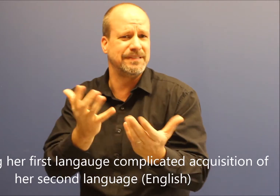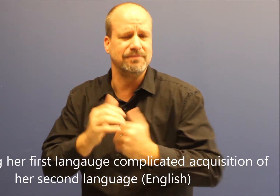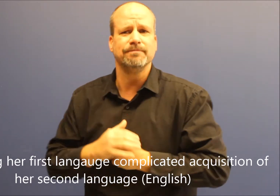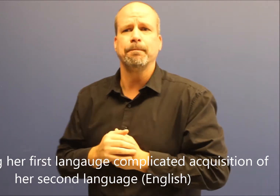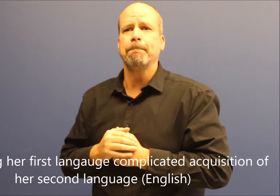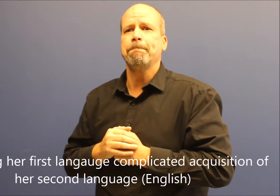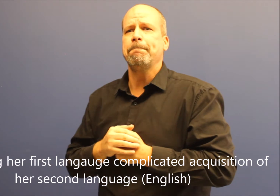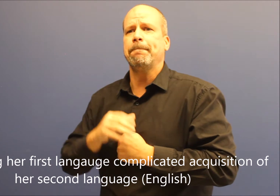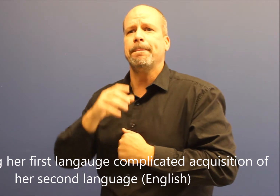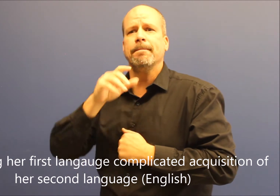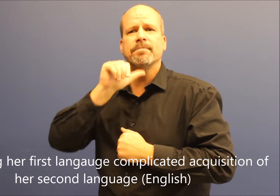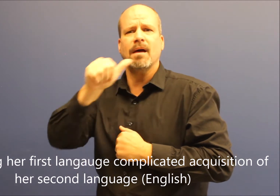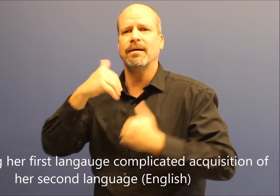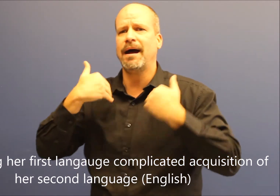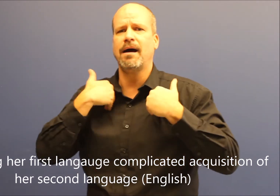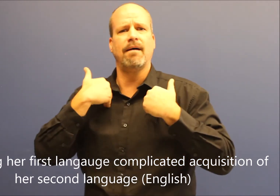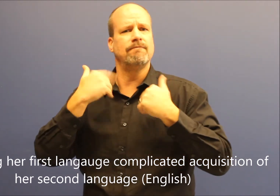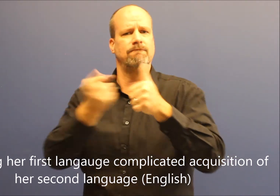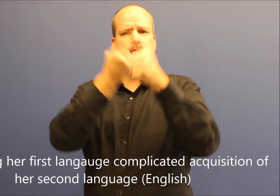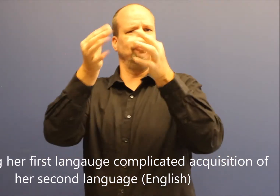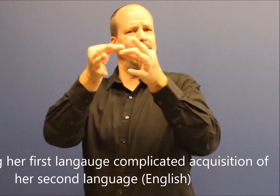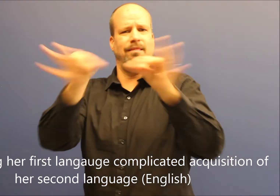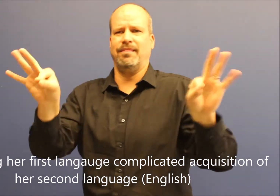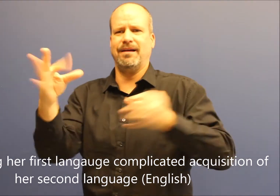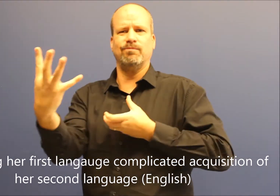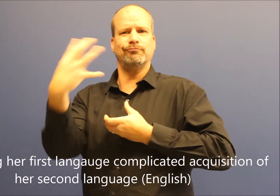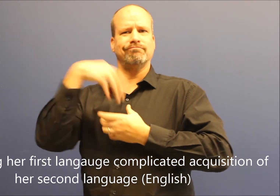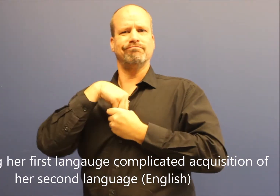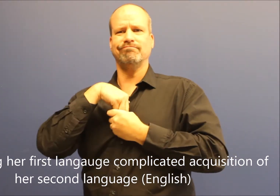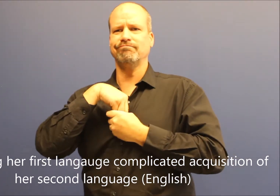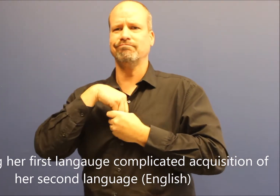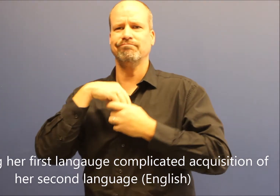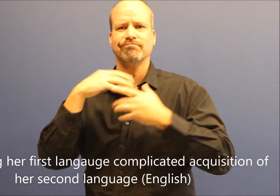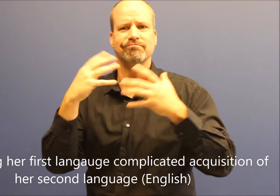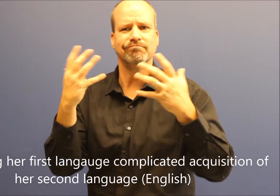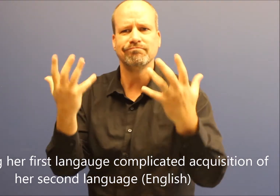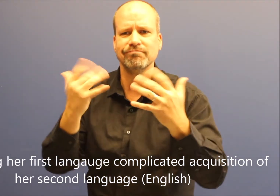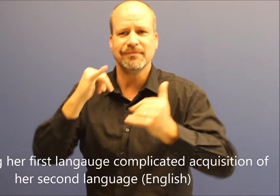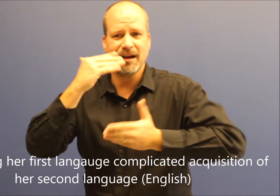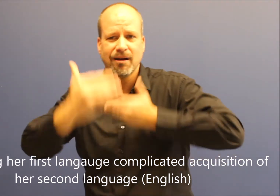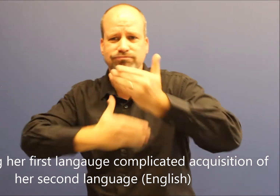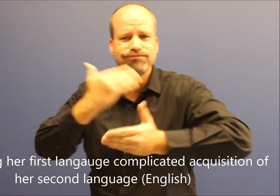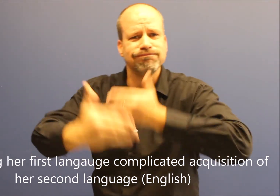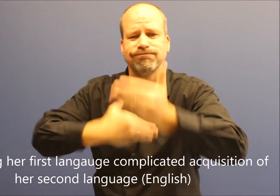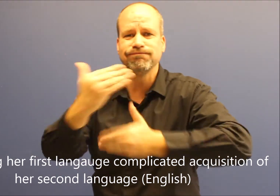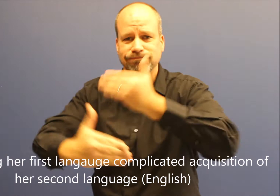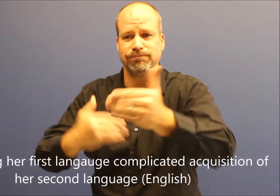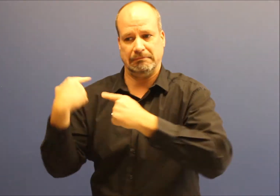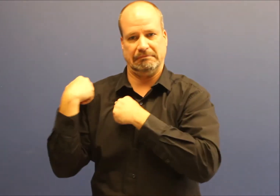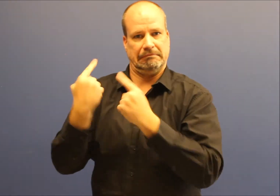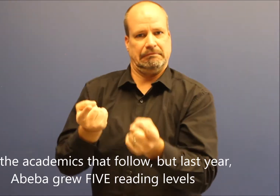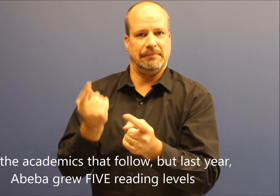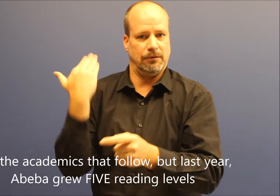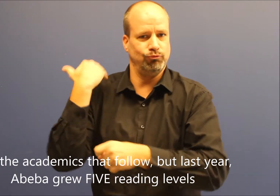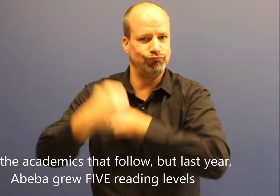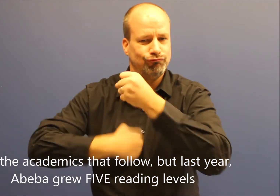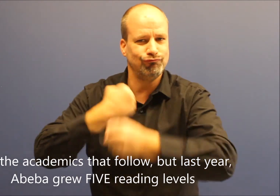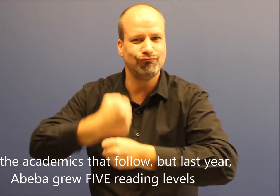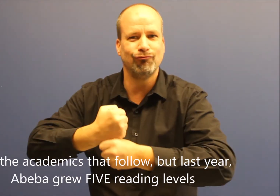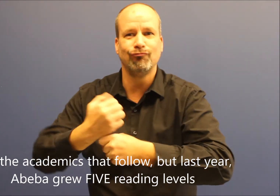Not having her first language complicated acquisition of her second language, English, and the academics